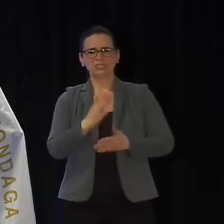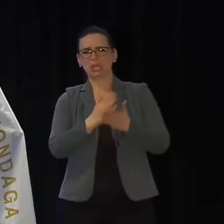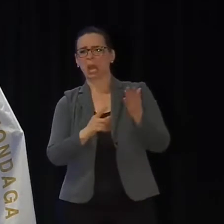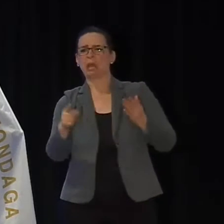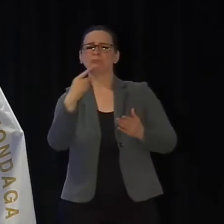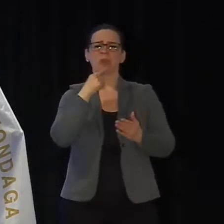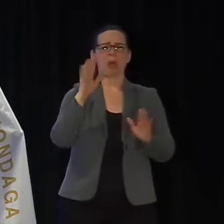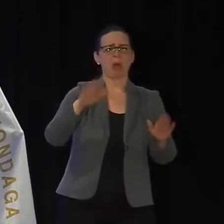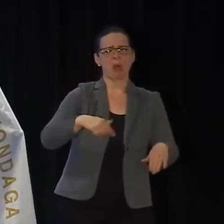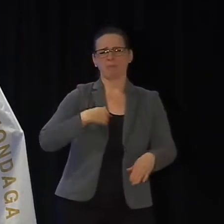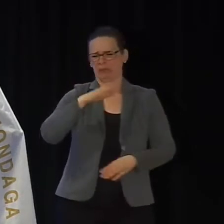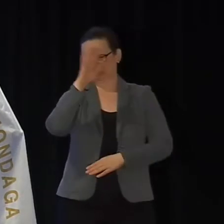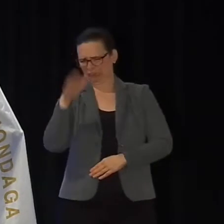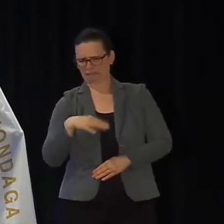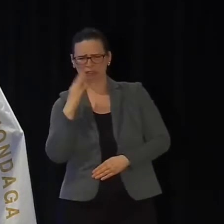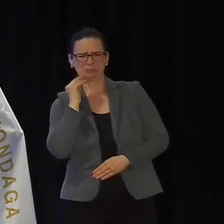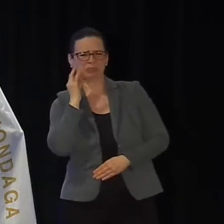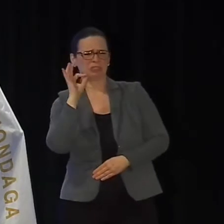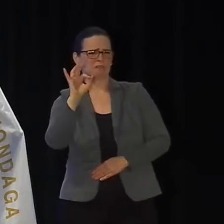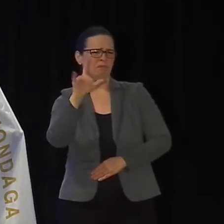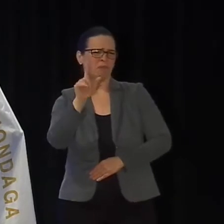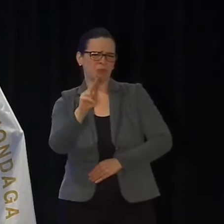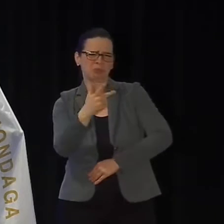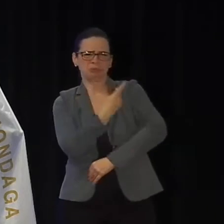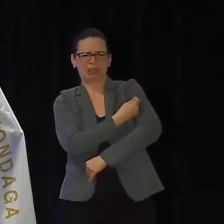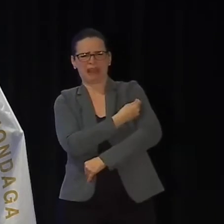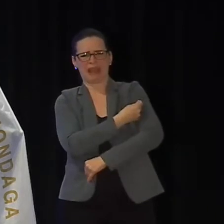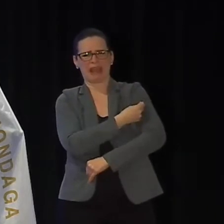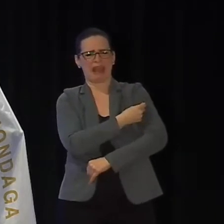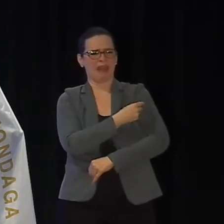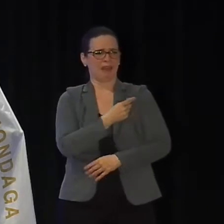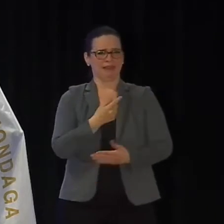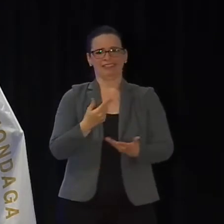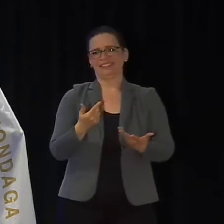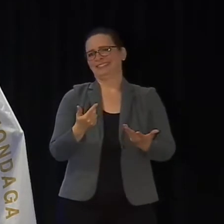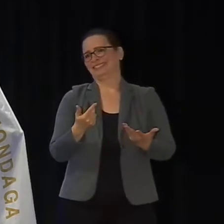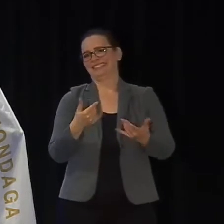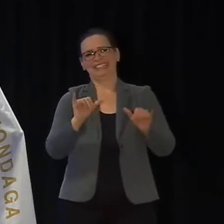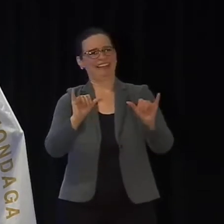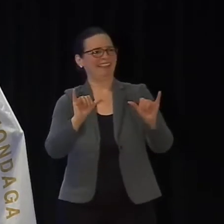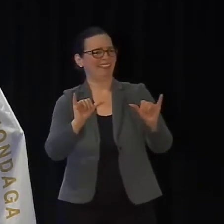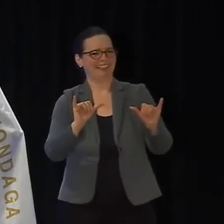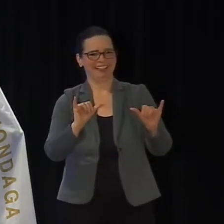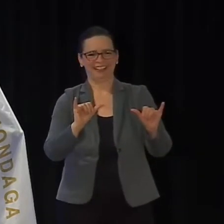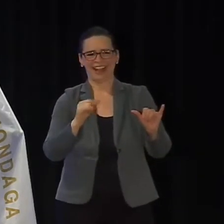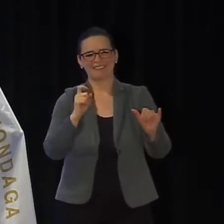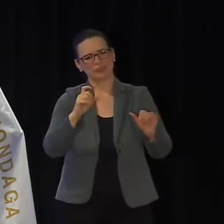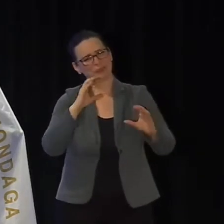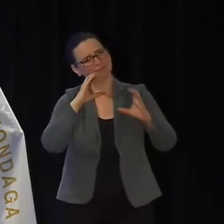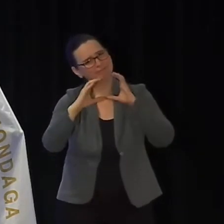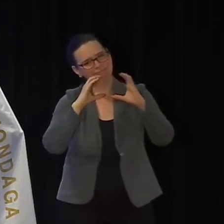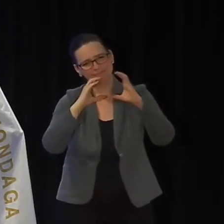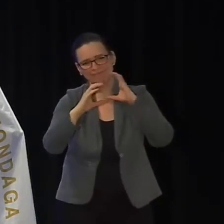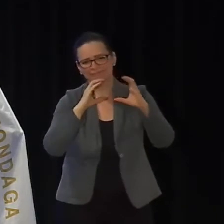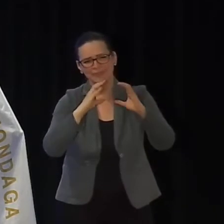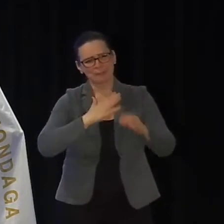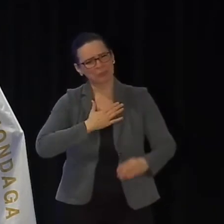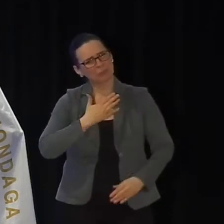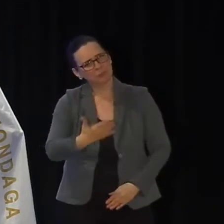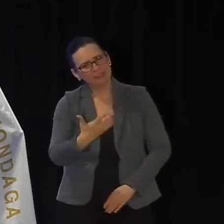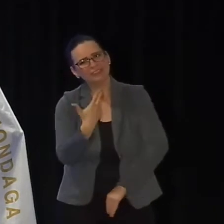them understand. The way we get these regulations loosened up is we need everybody to get the shot. Some people just won't, and we understand